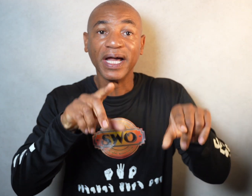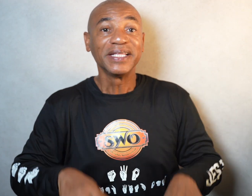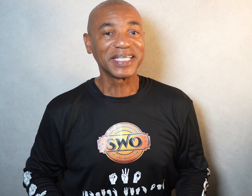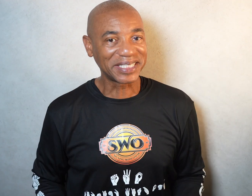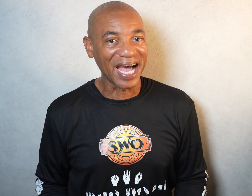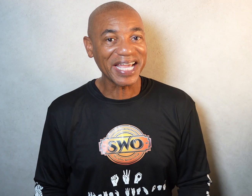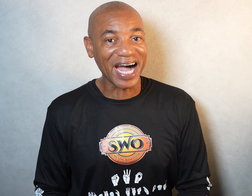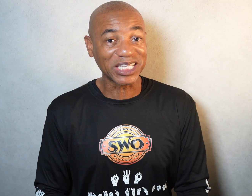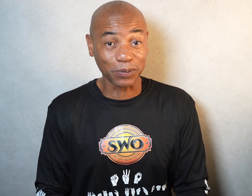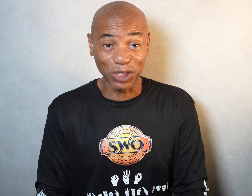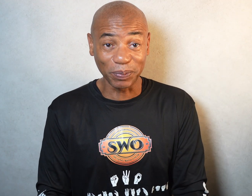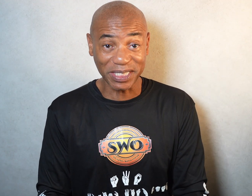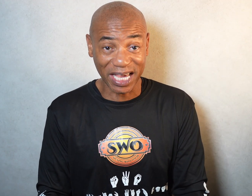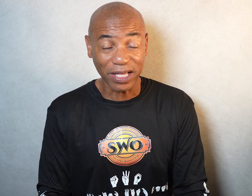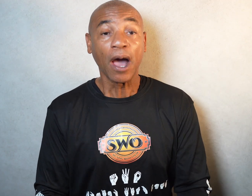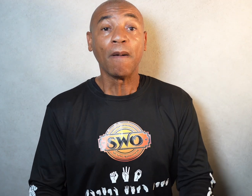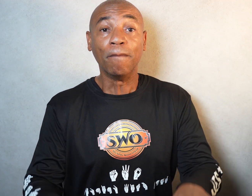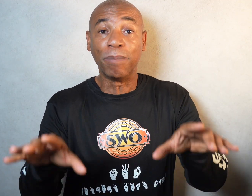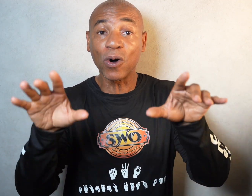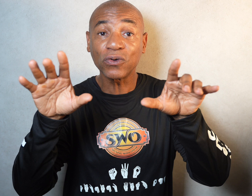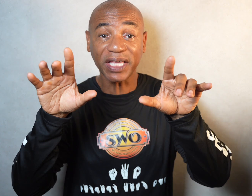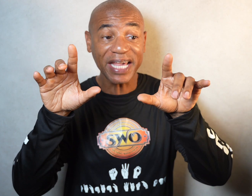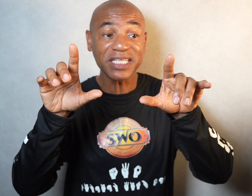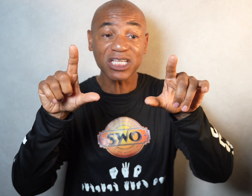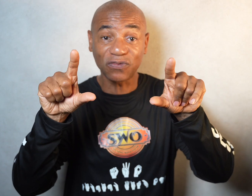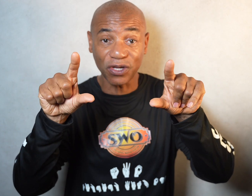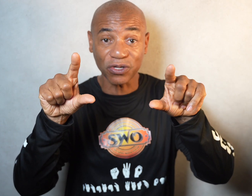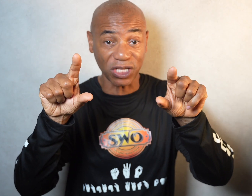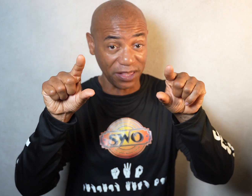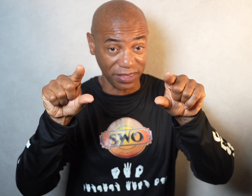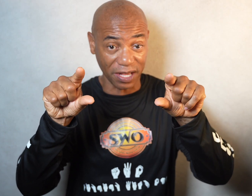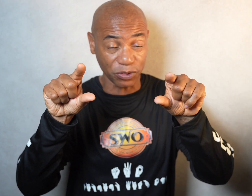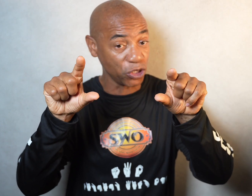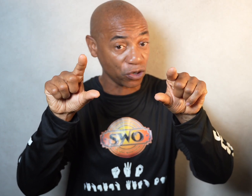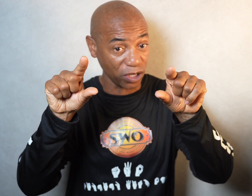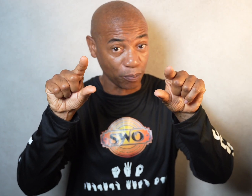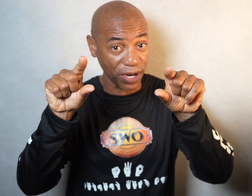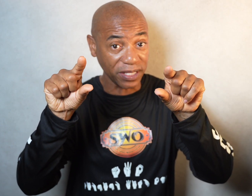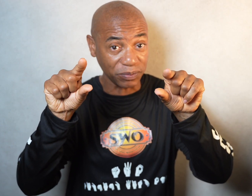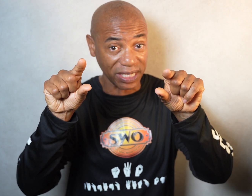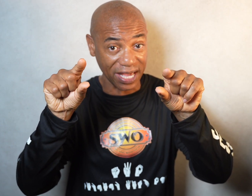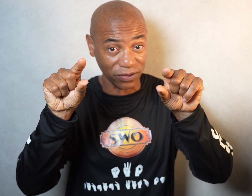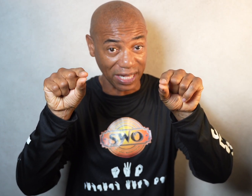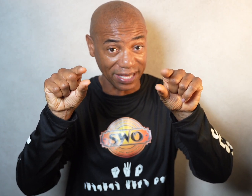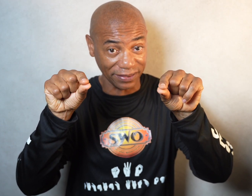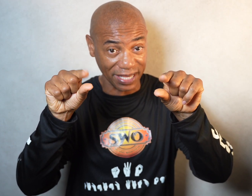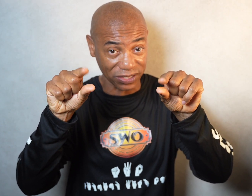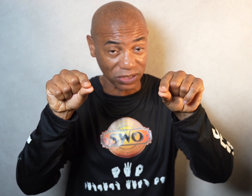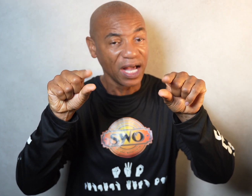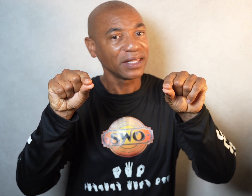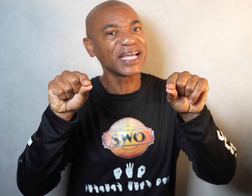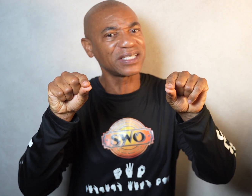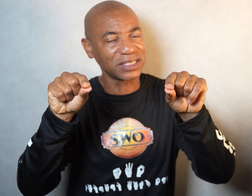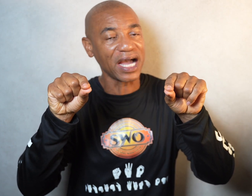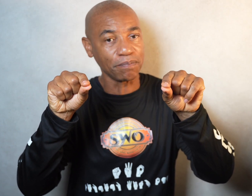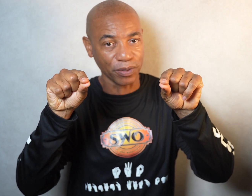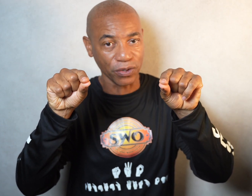To sign gossip, simply take both index fingers and thumbs, and you're going to bring them together like this, like the sign bird,